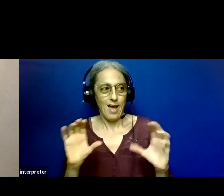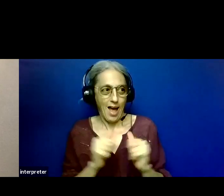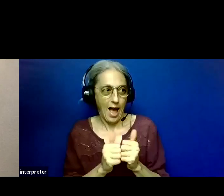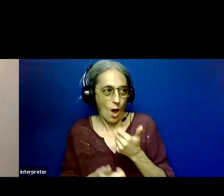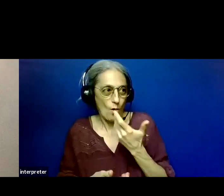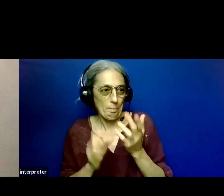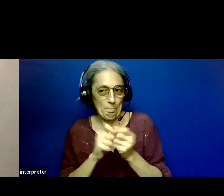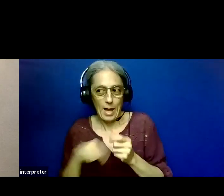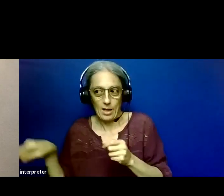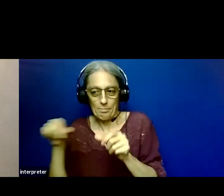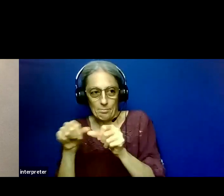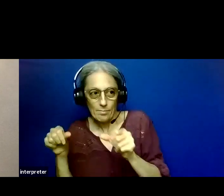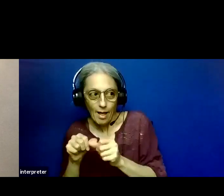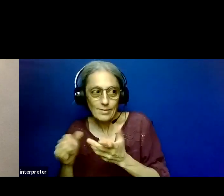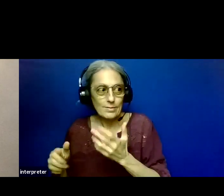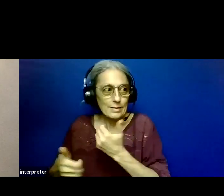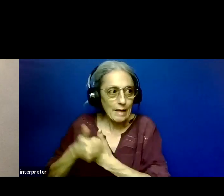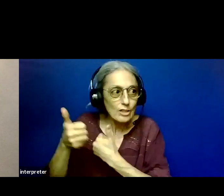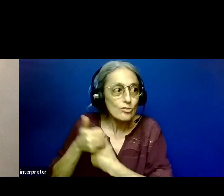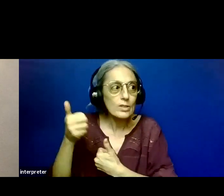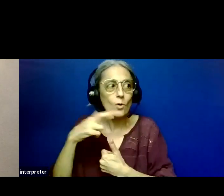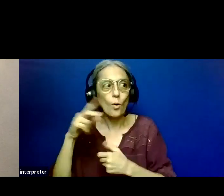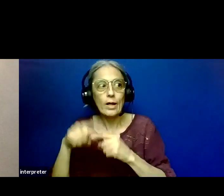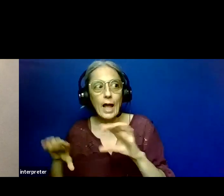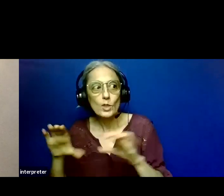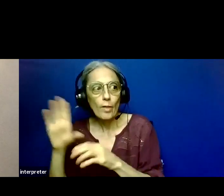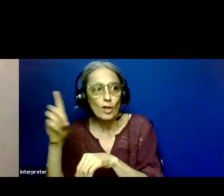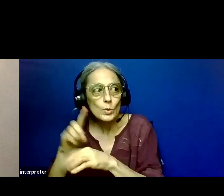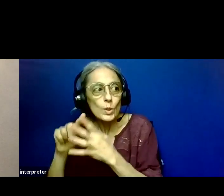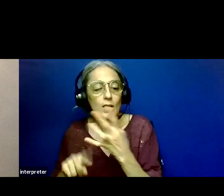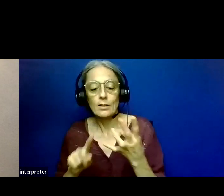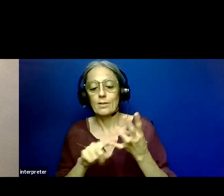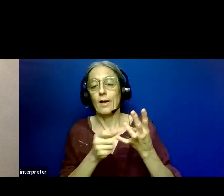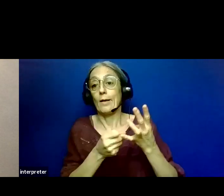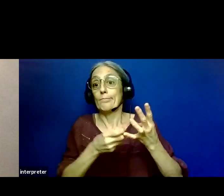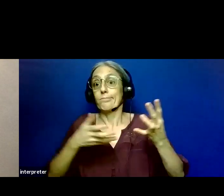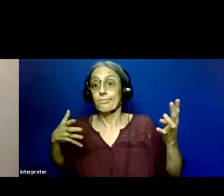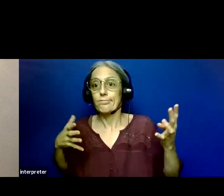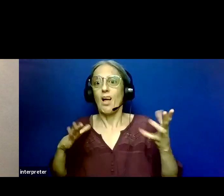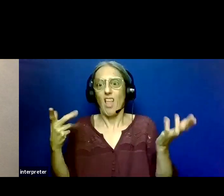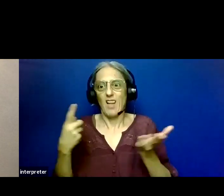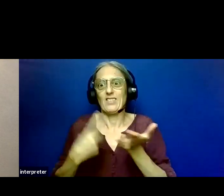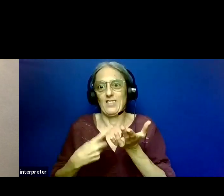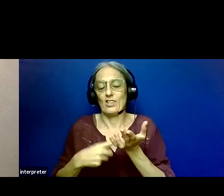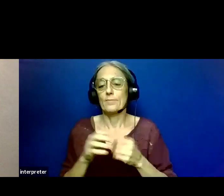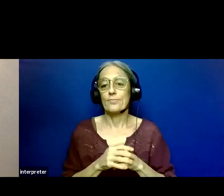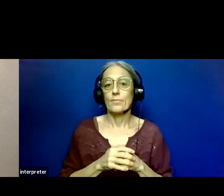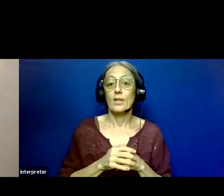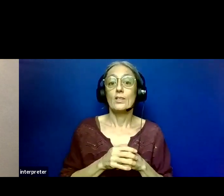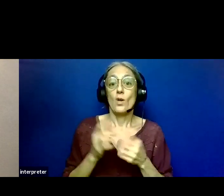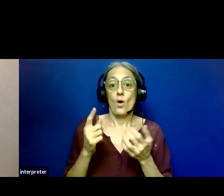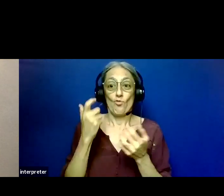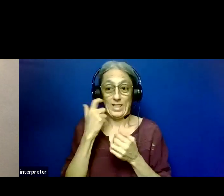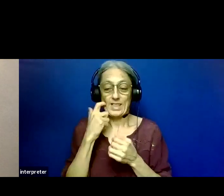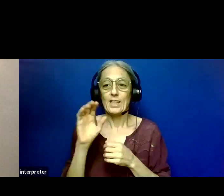have a lot of interpretation that's open. So since miniature horses have been spotted on airplanes